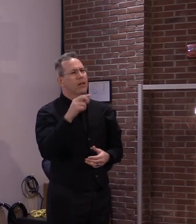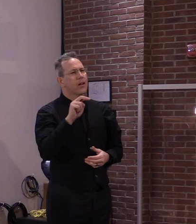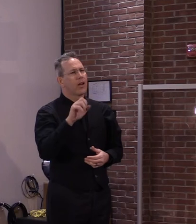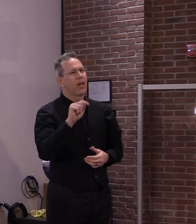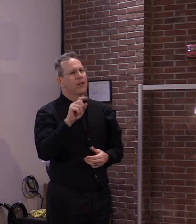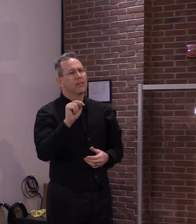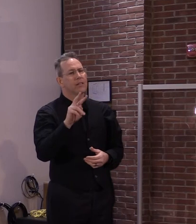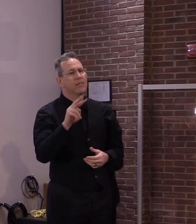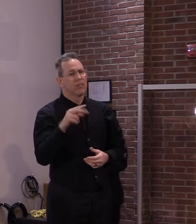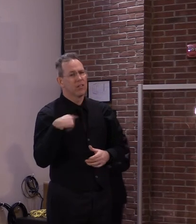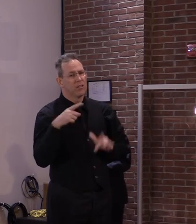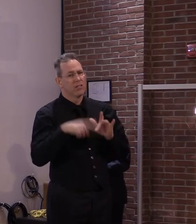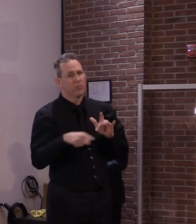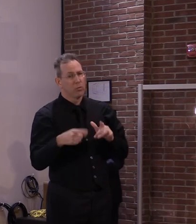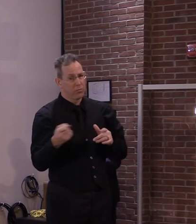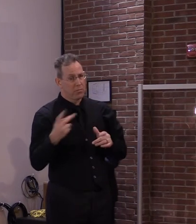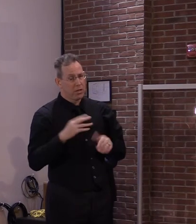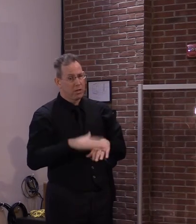tv